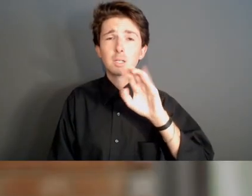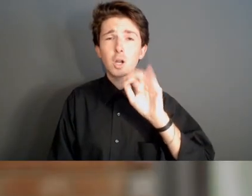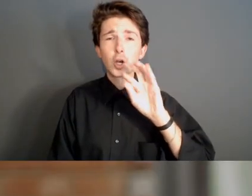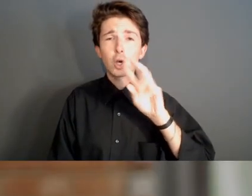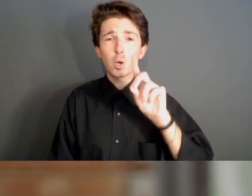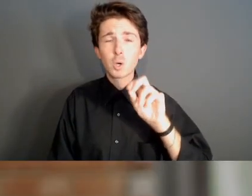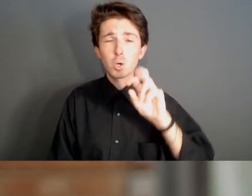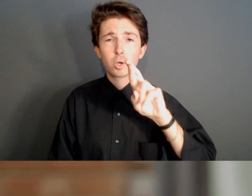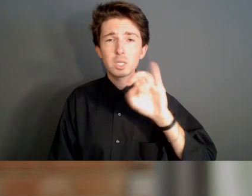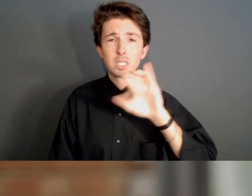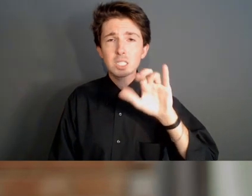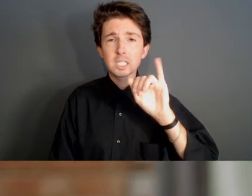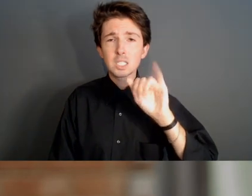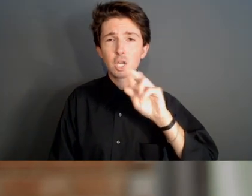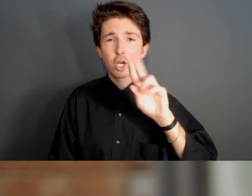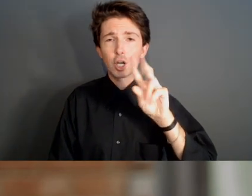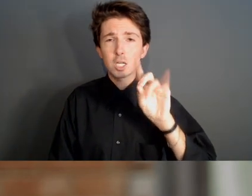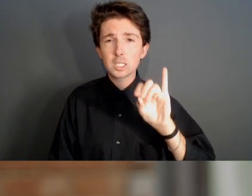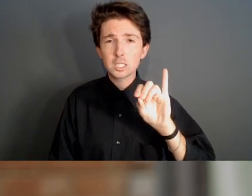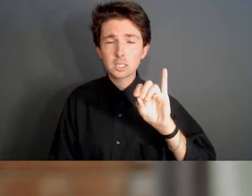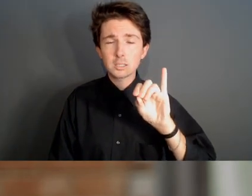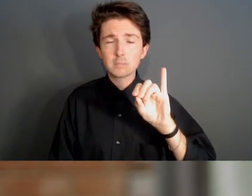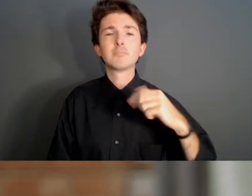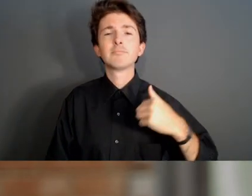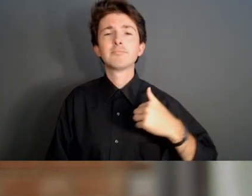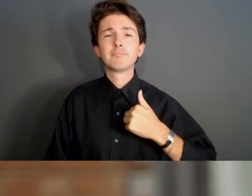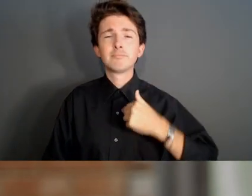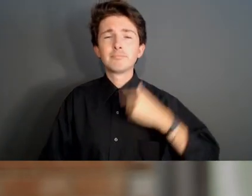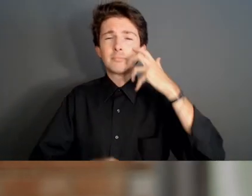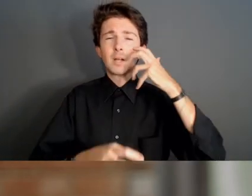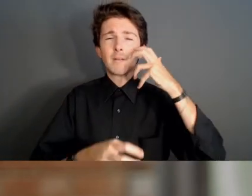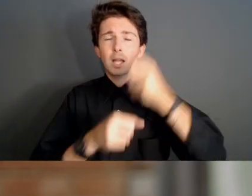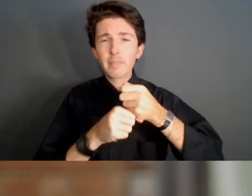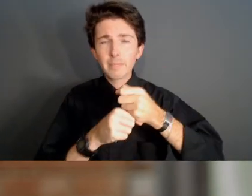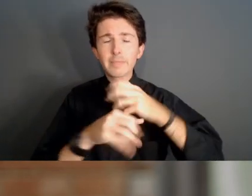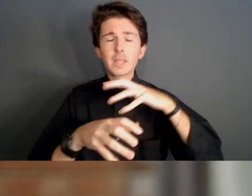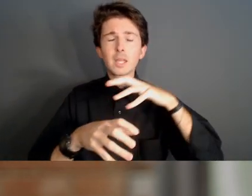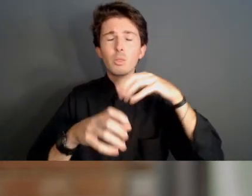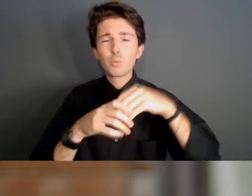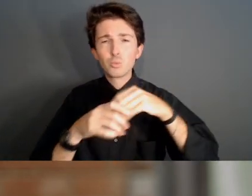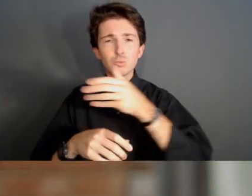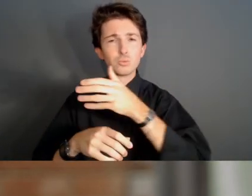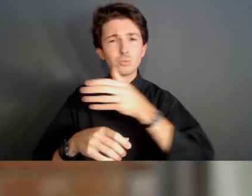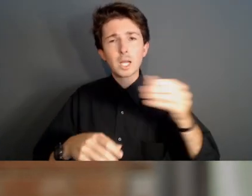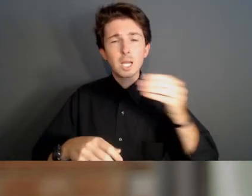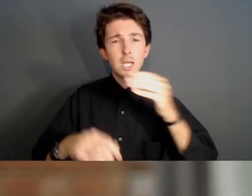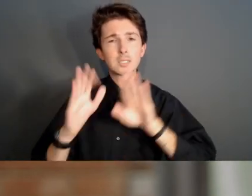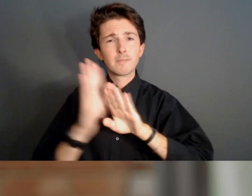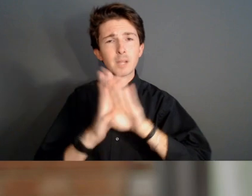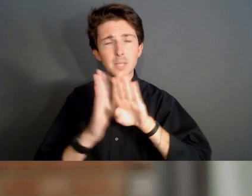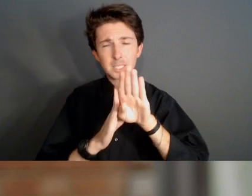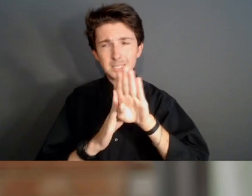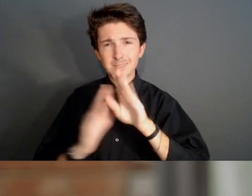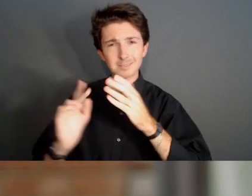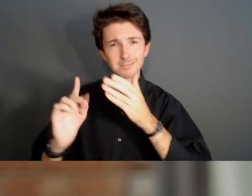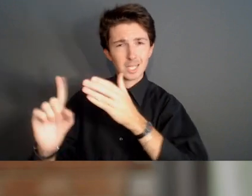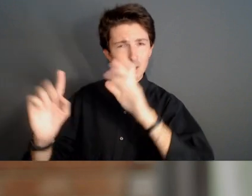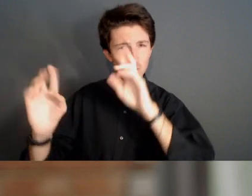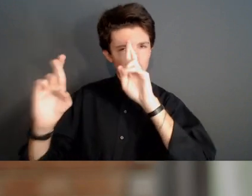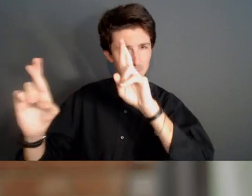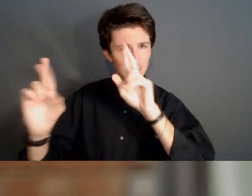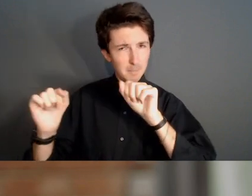Hello, my name is Ricardo Ricciardi. I'm a Faith, Inclusion, and Development